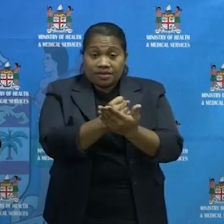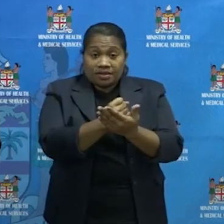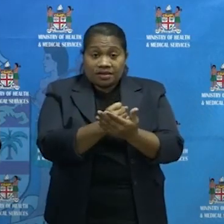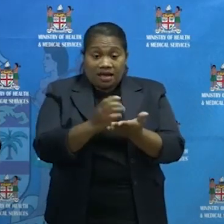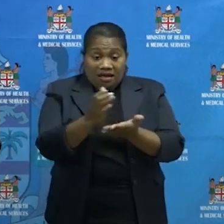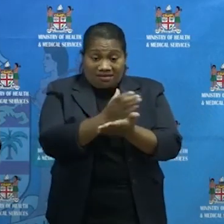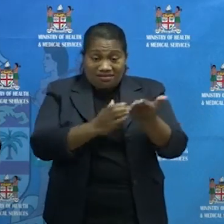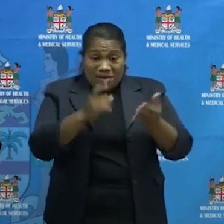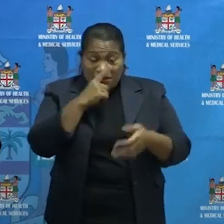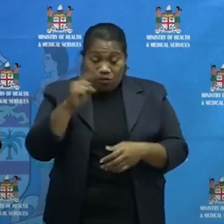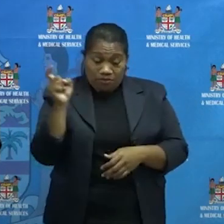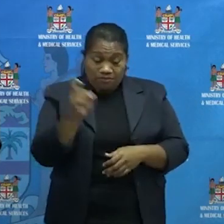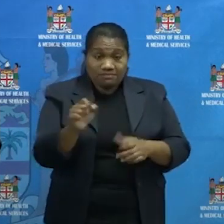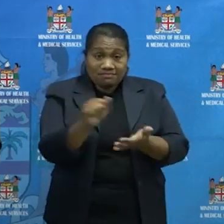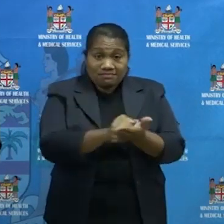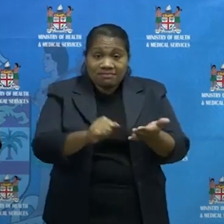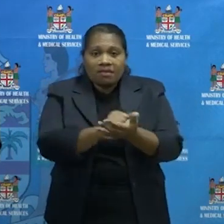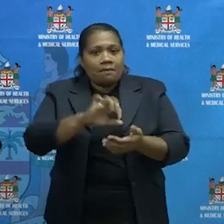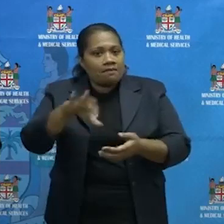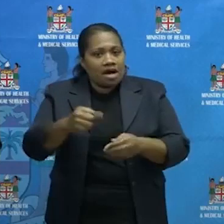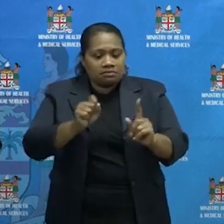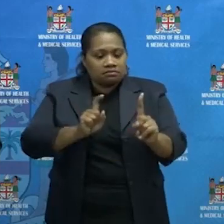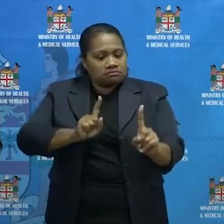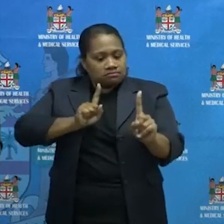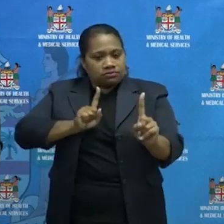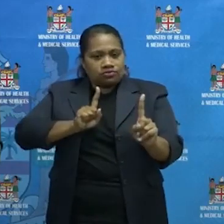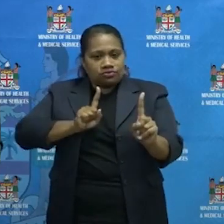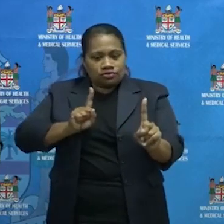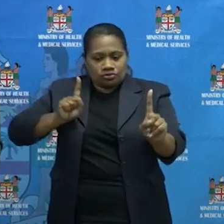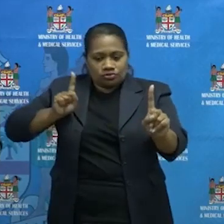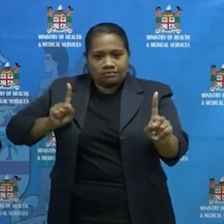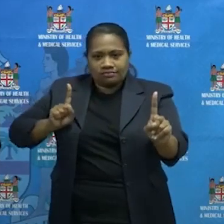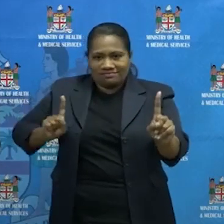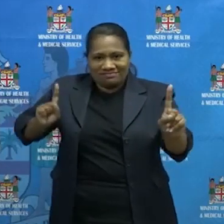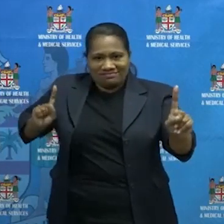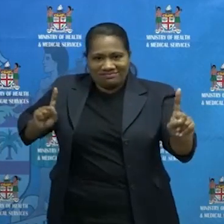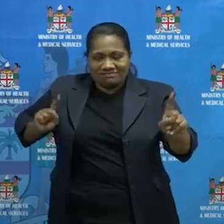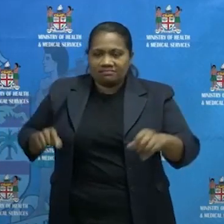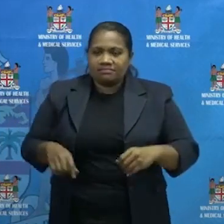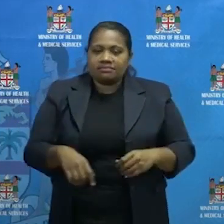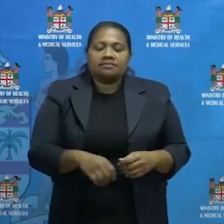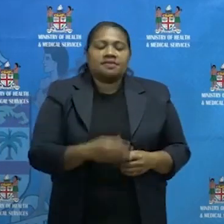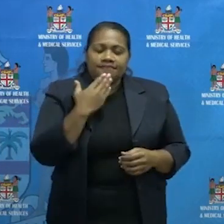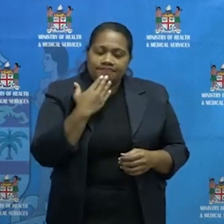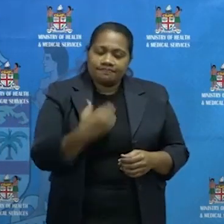spaced out by 2 meters, and please manage crowding.